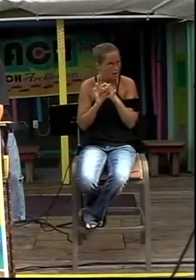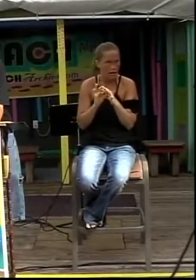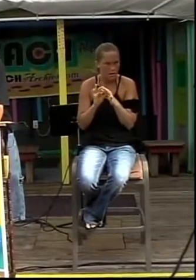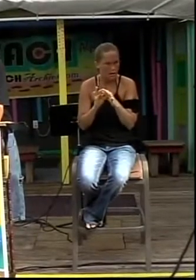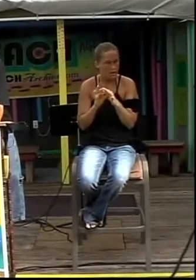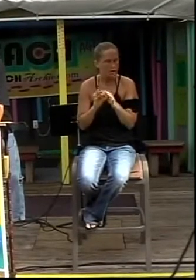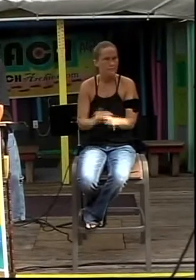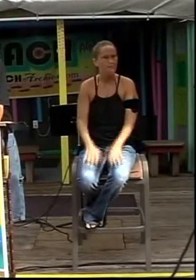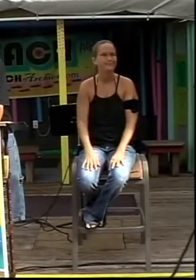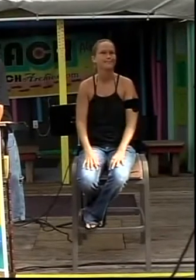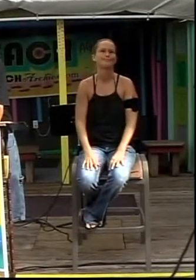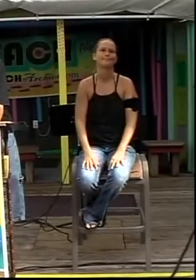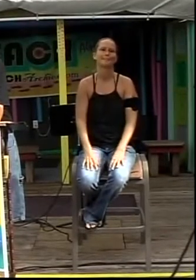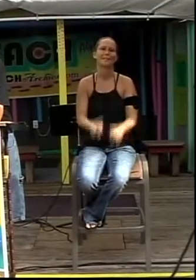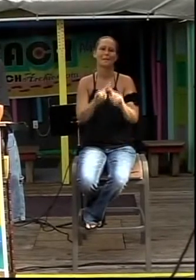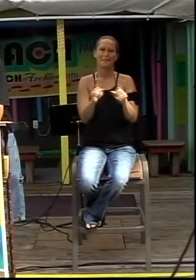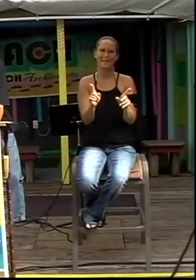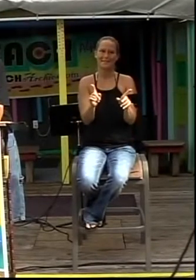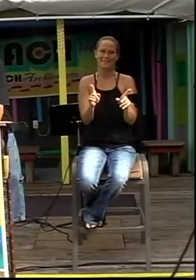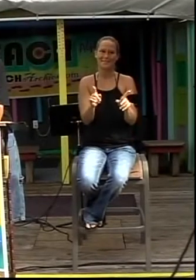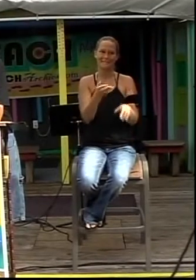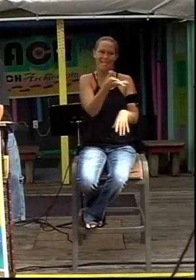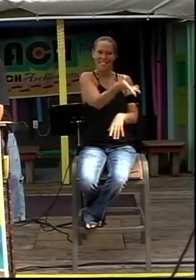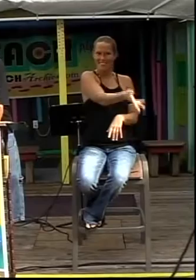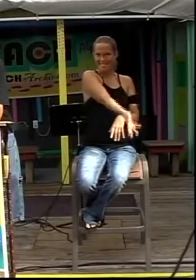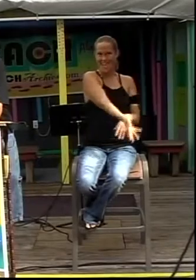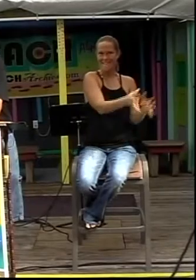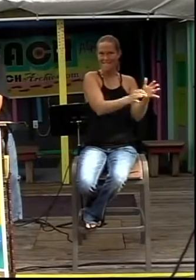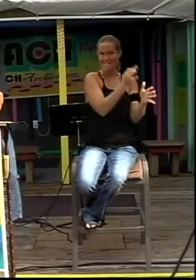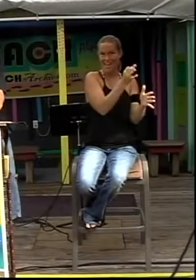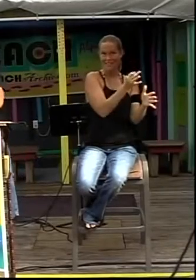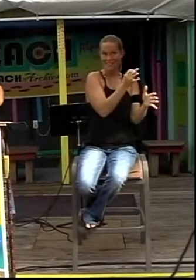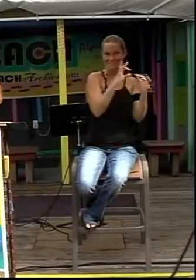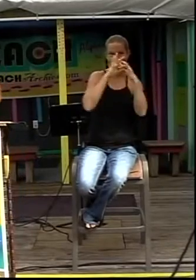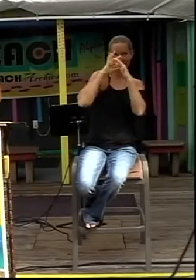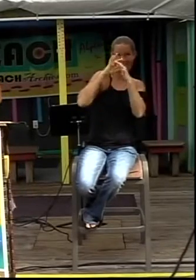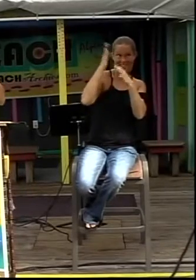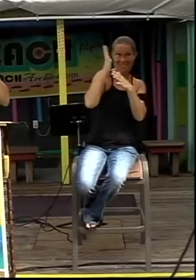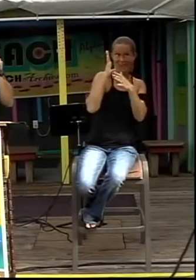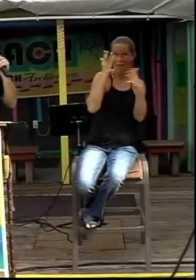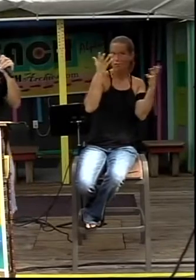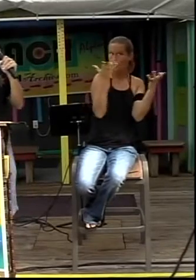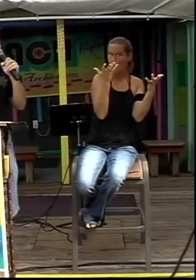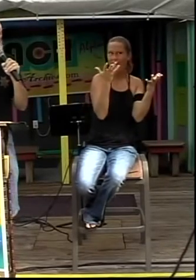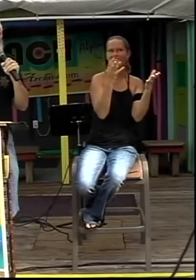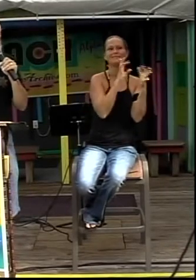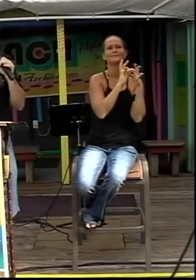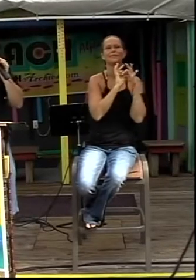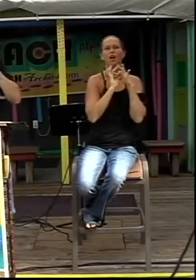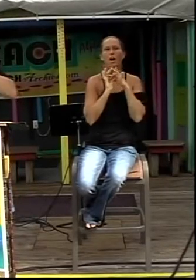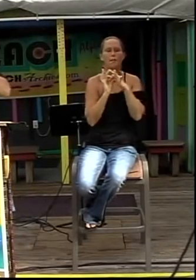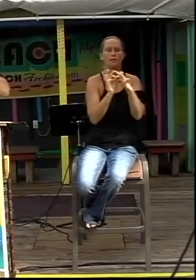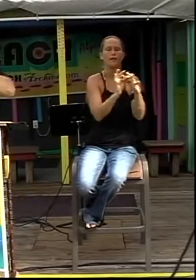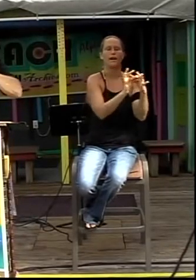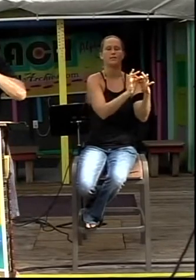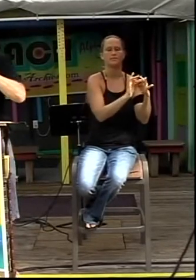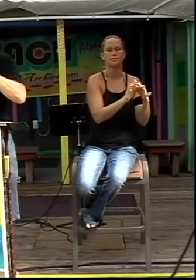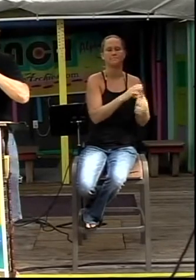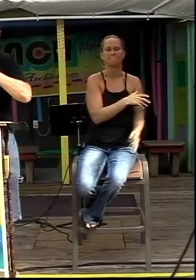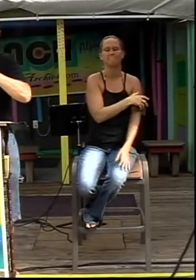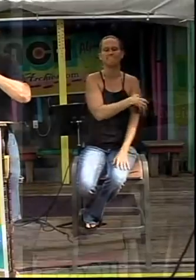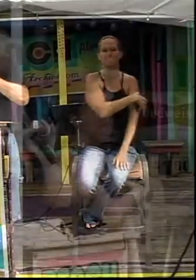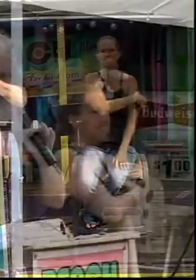But what they found in God was common ground. And the intent of a lot of people when they do these spiritual weekends is to put aside